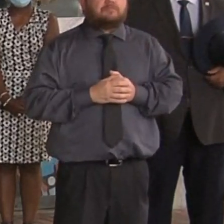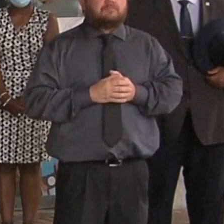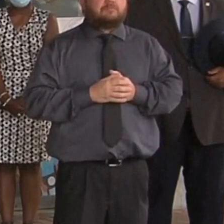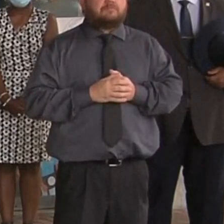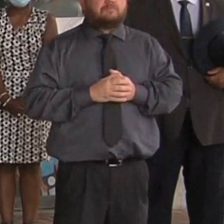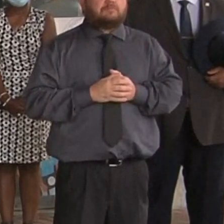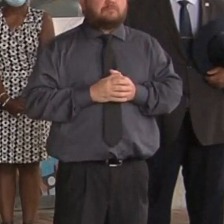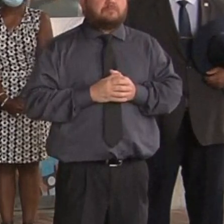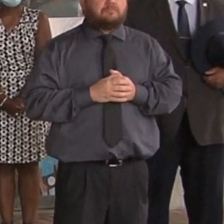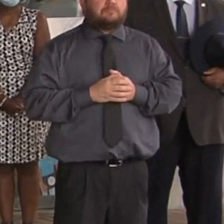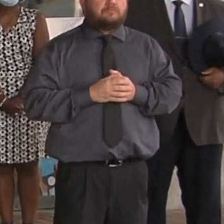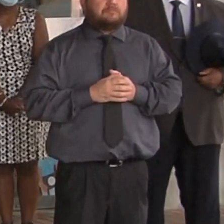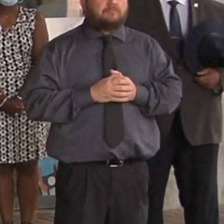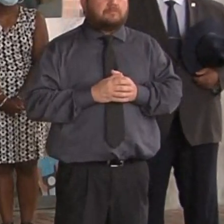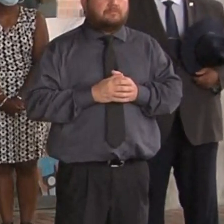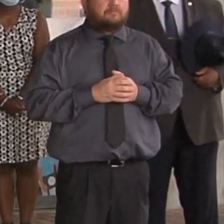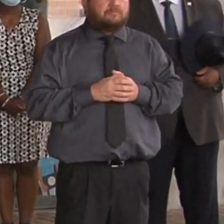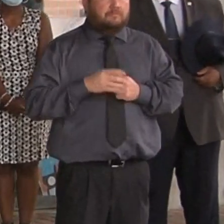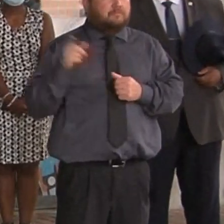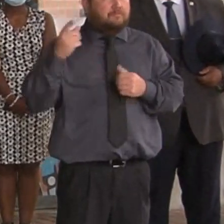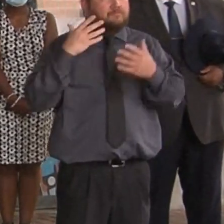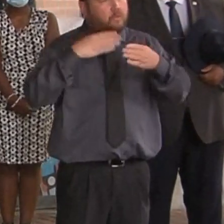forward. Question.